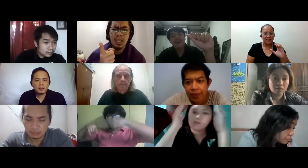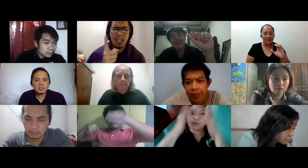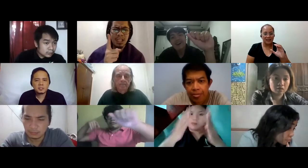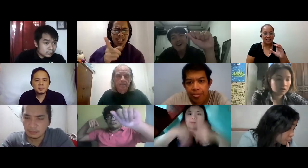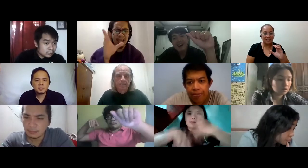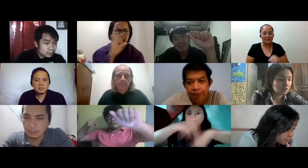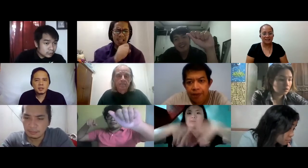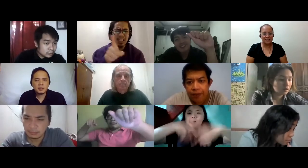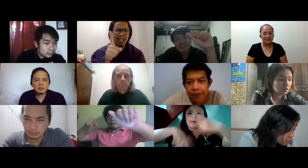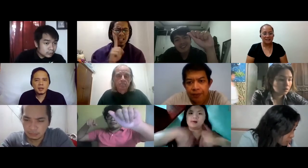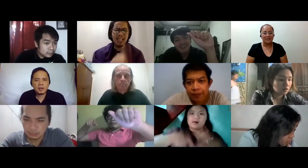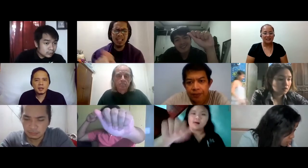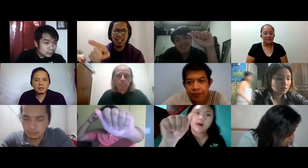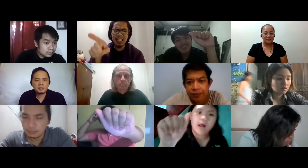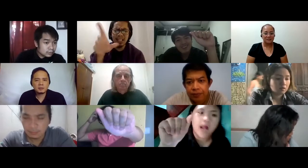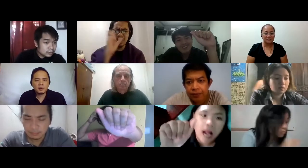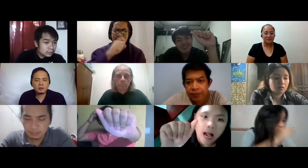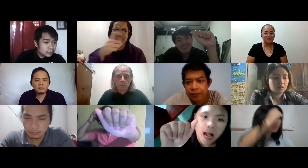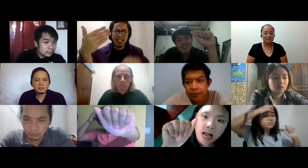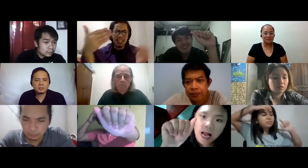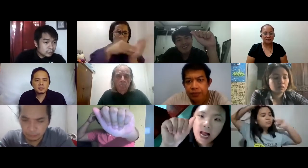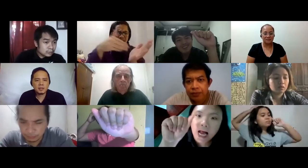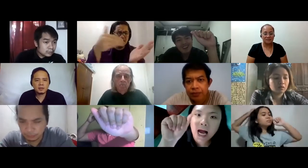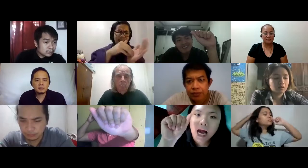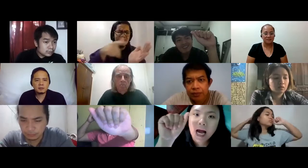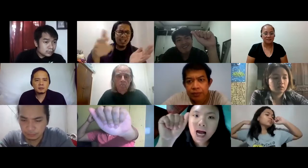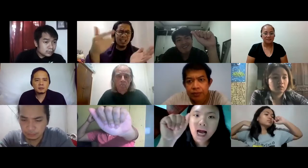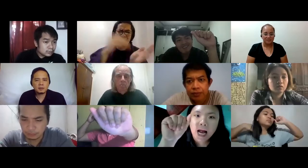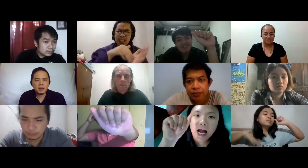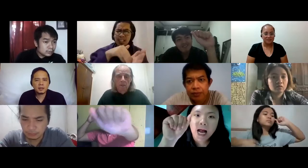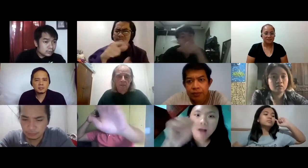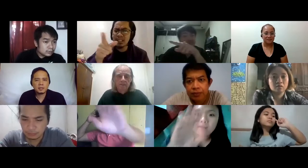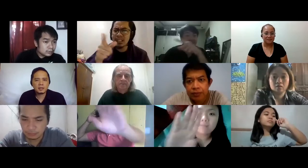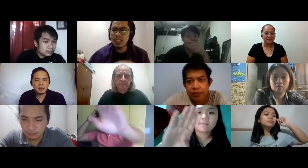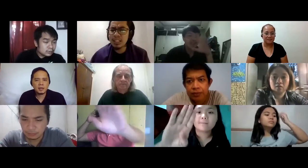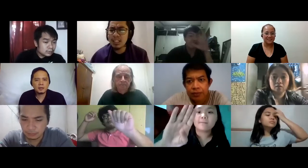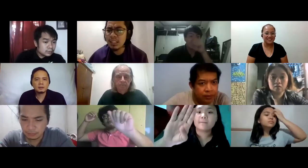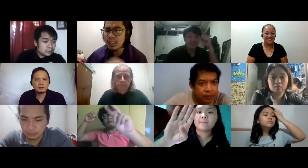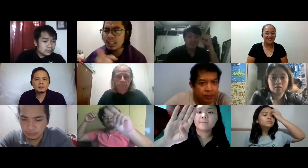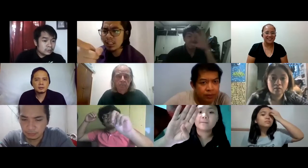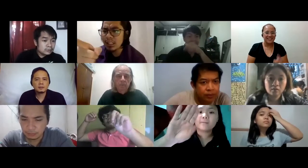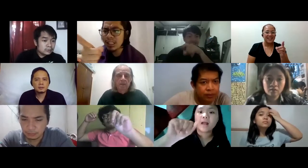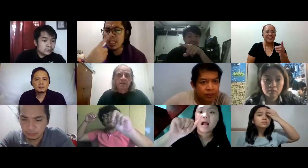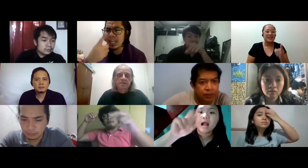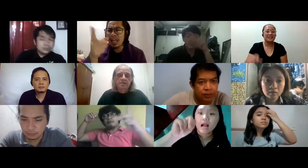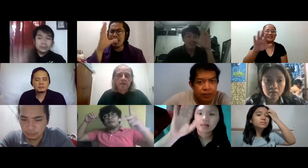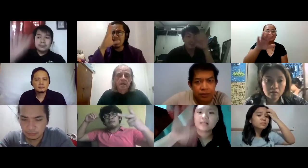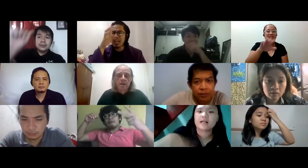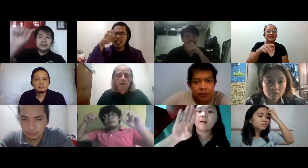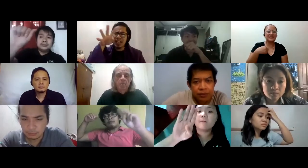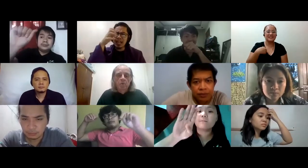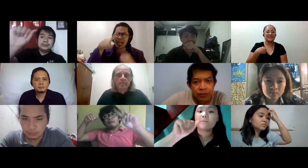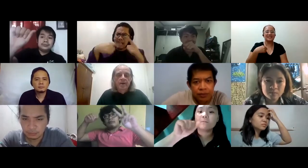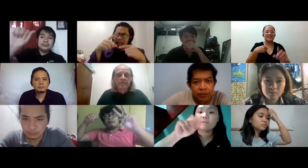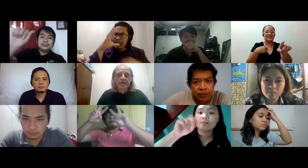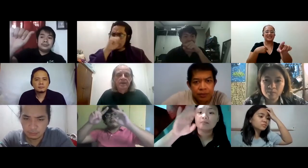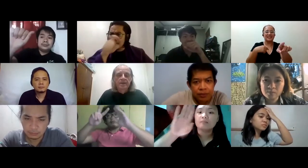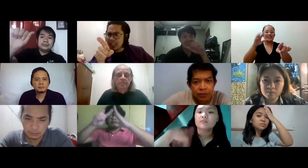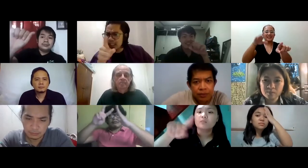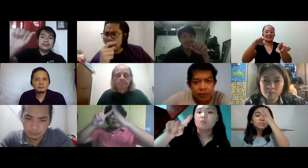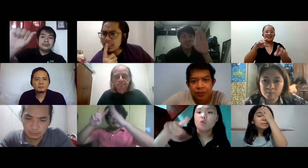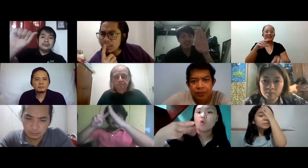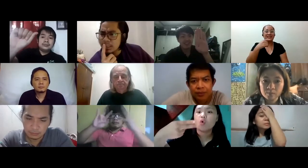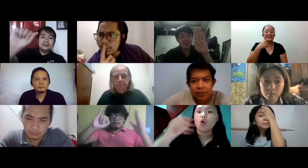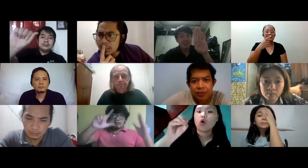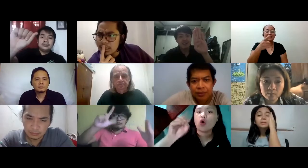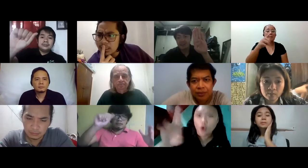A, Jasmine saying. A, Renz is saying. Not is Yes, saying A. yes. What about